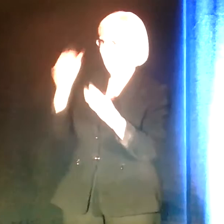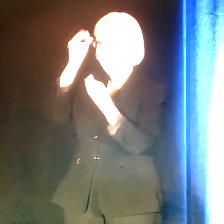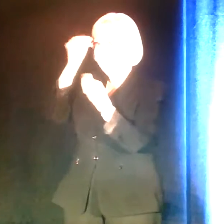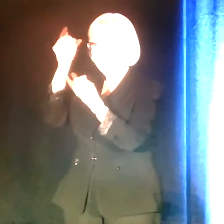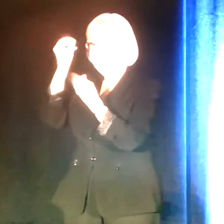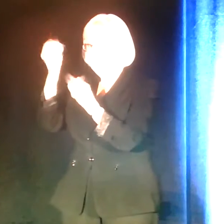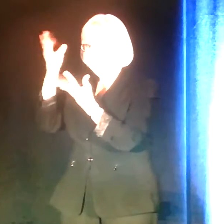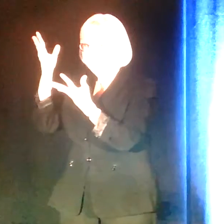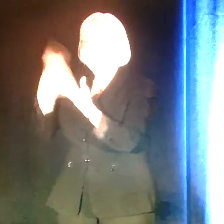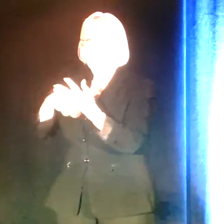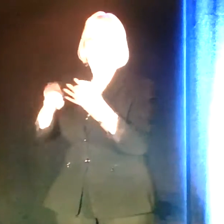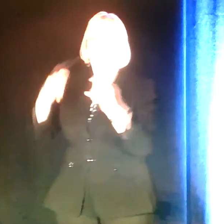has been happening, but now